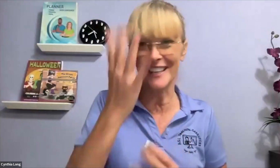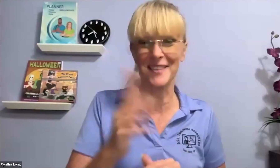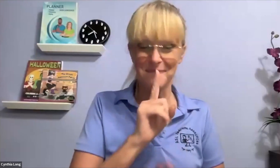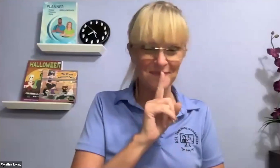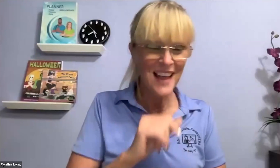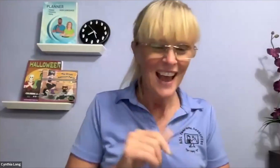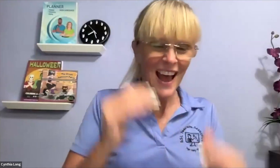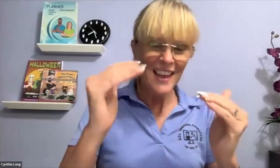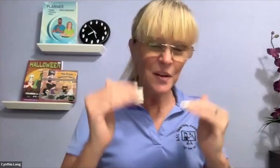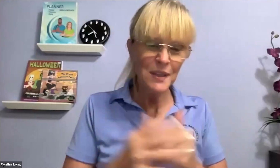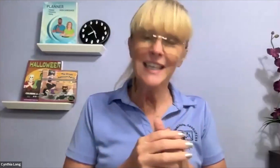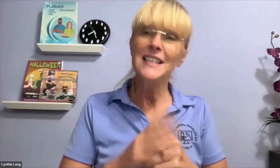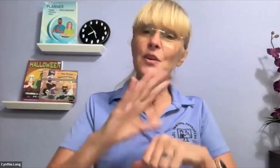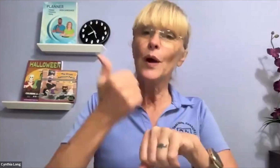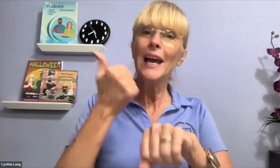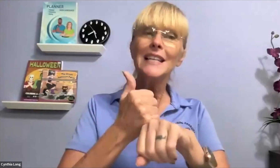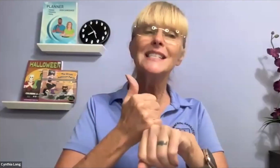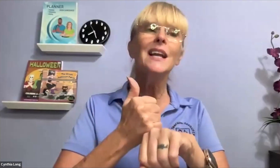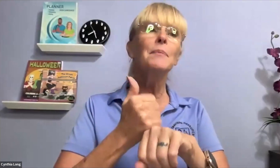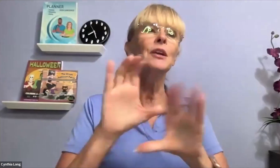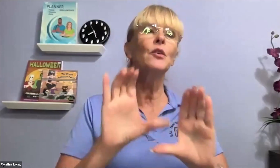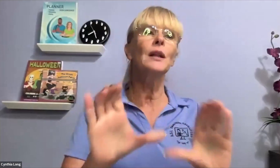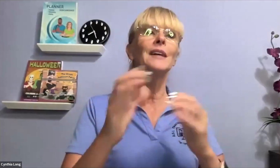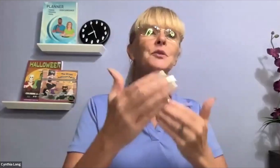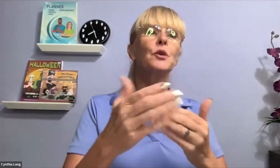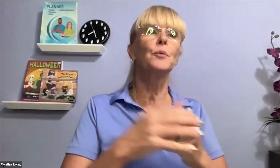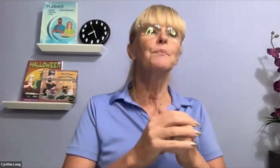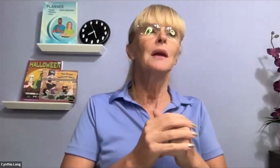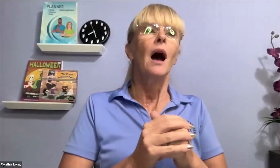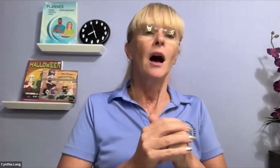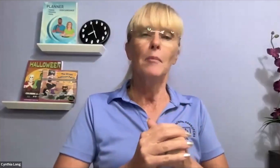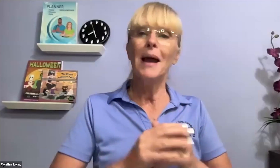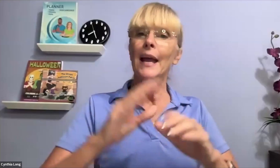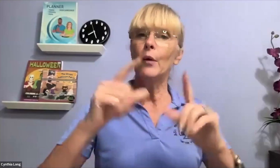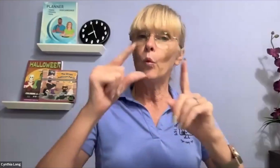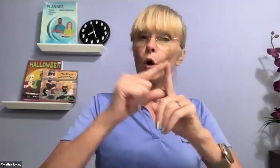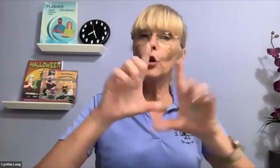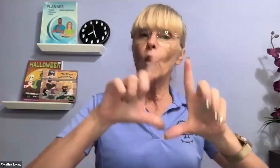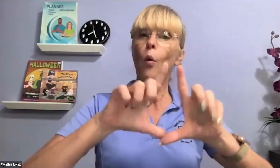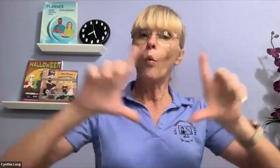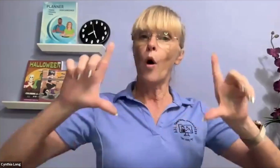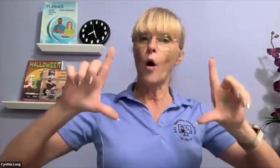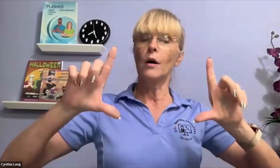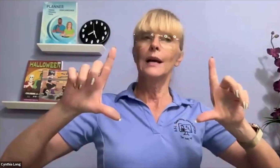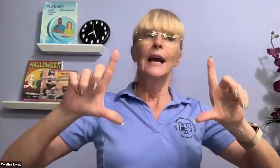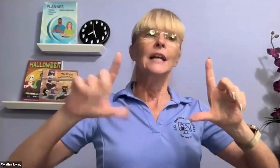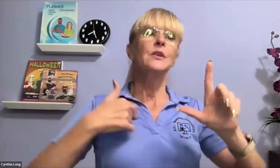tell them. The other one is go ahead and set up in your classroom a word wall. And so